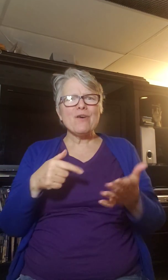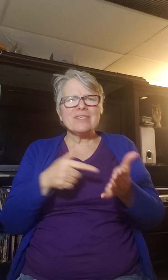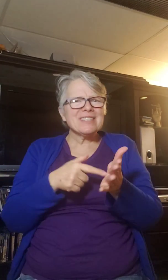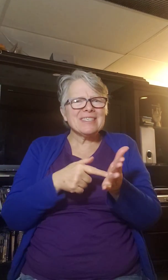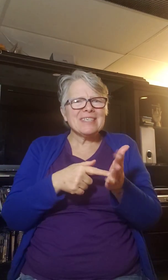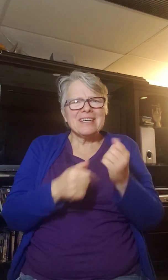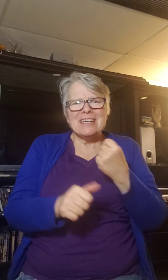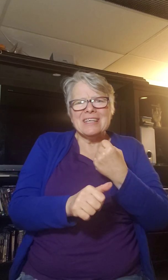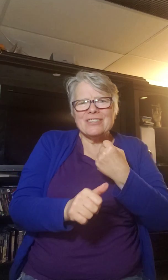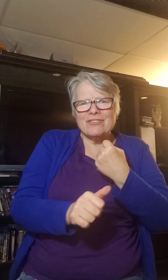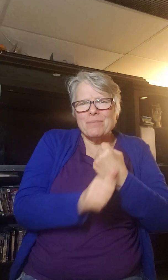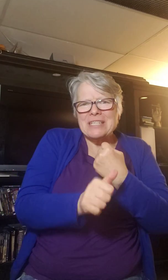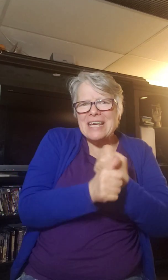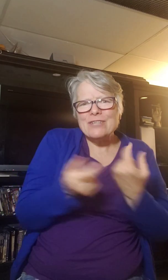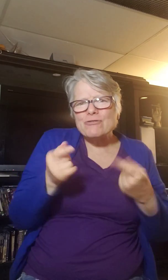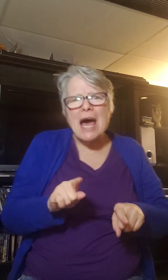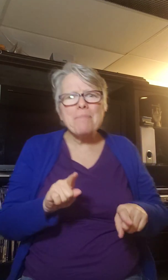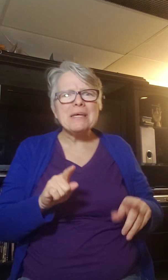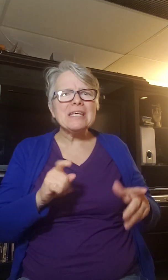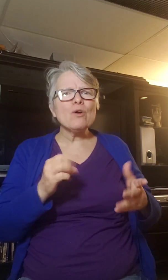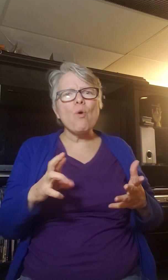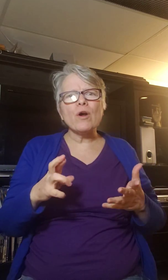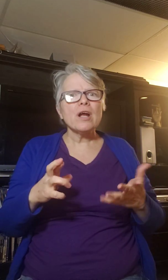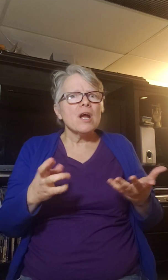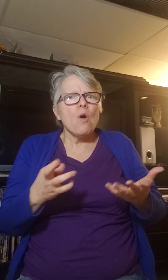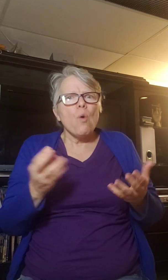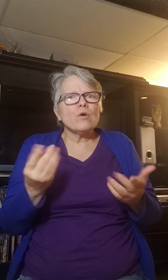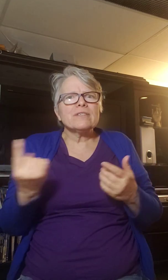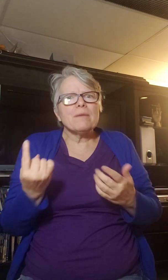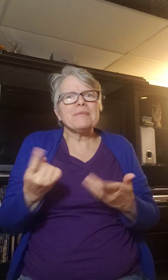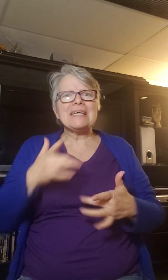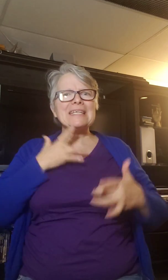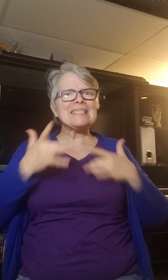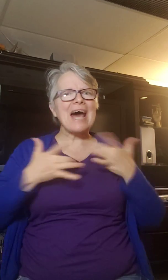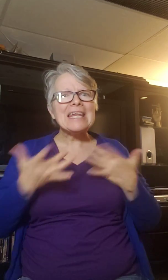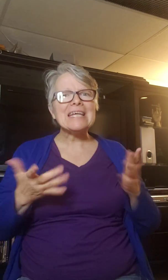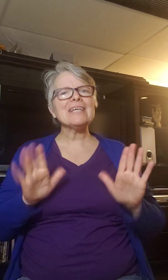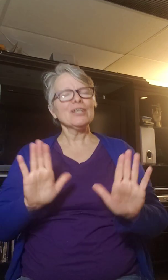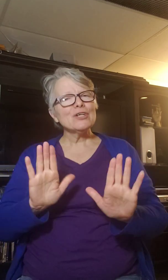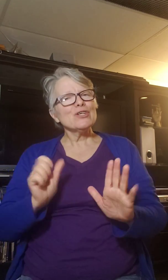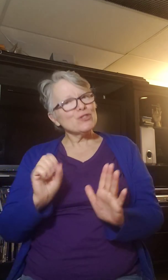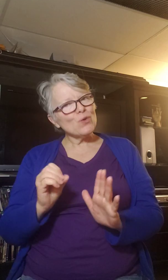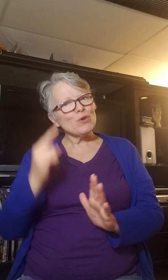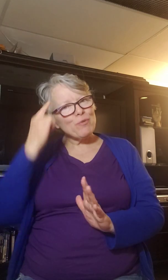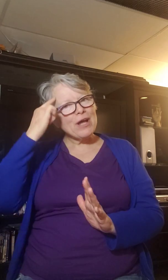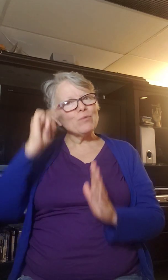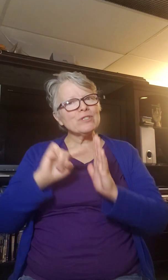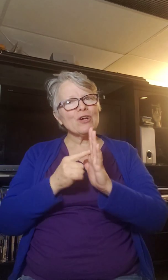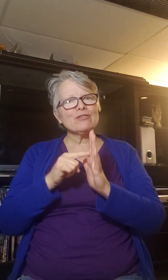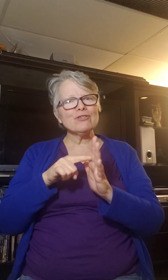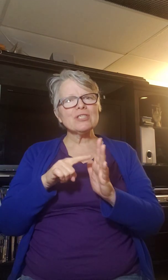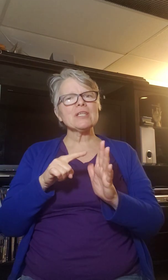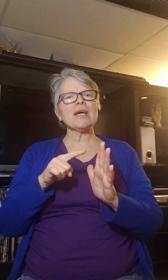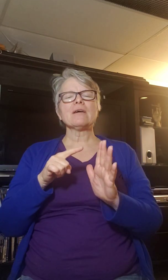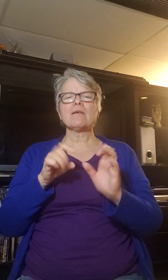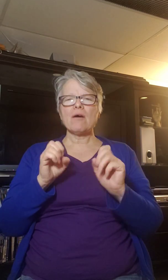Is there something dangerous happening or something exciting? So your brain will start to just like,